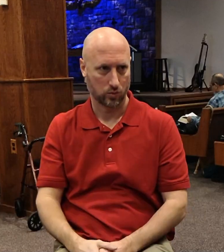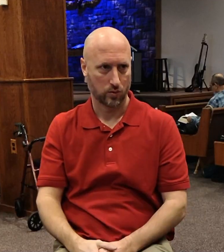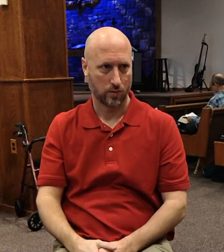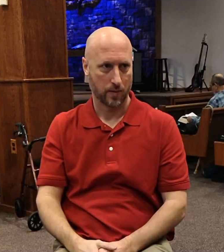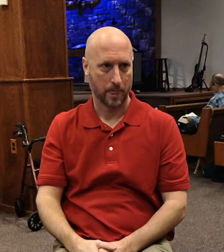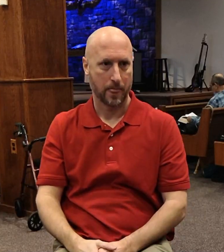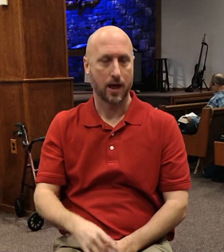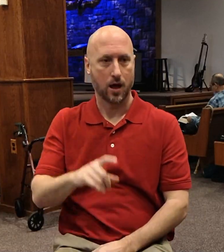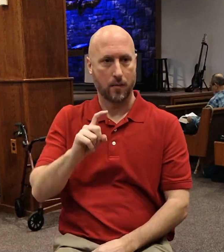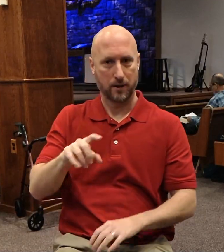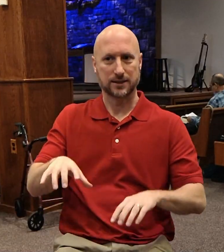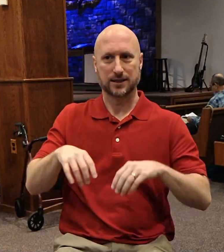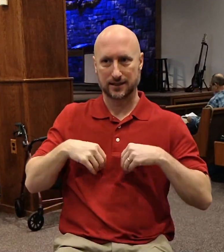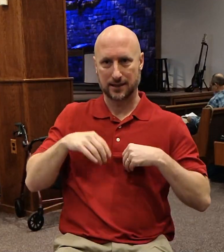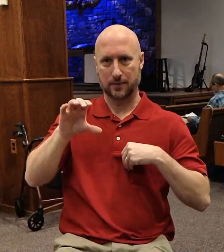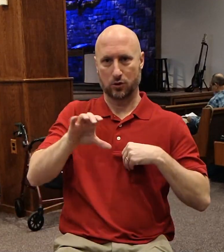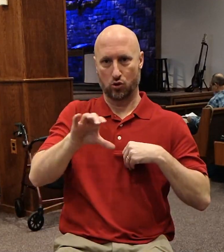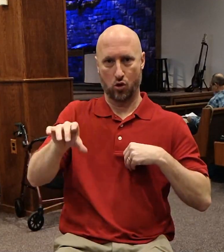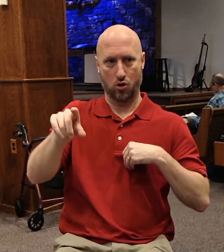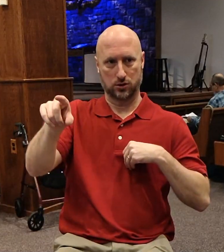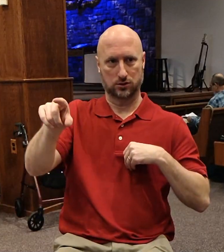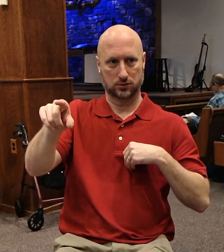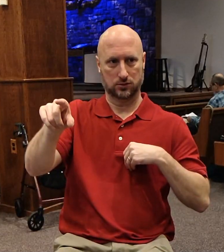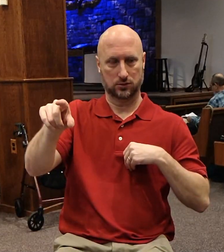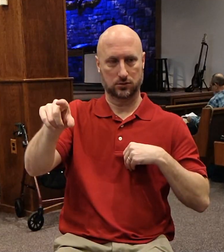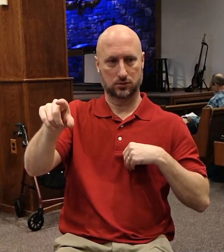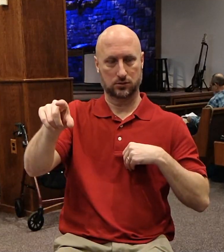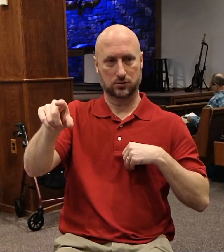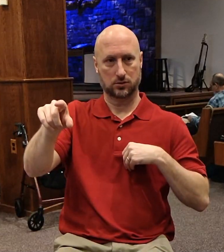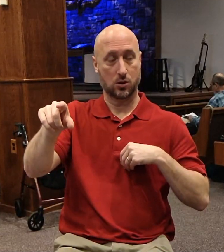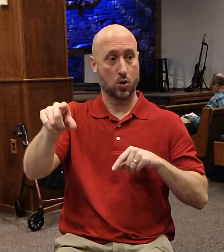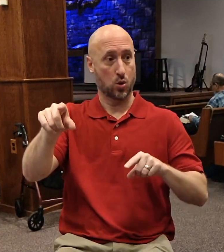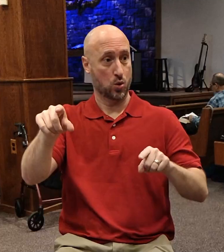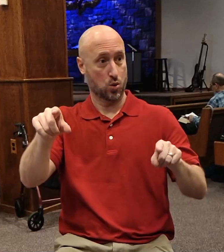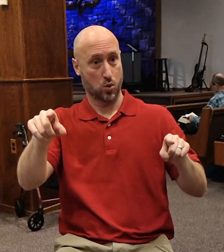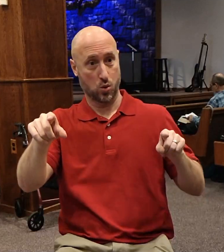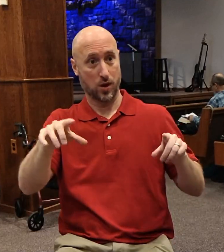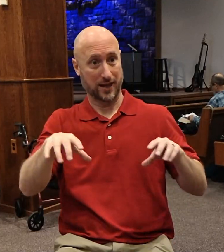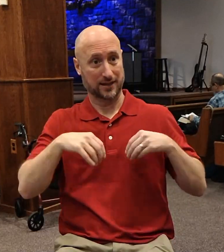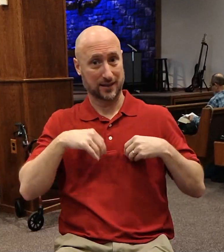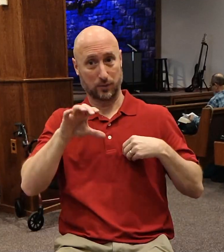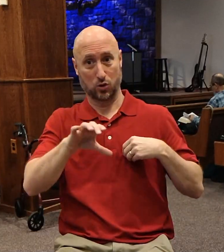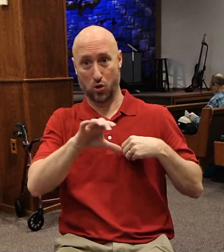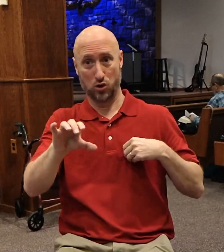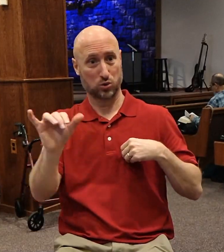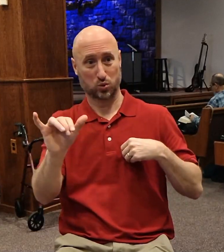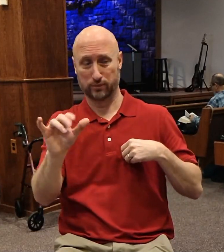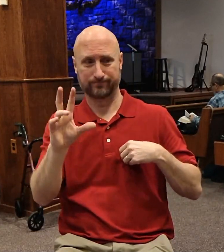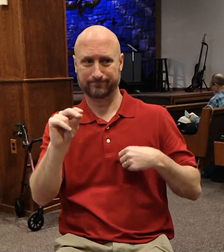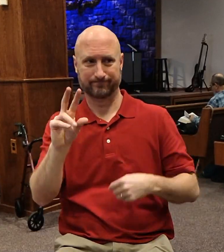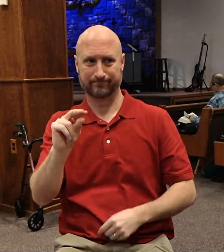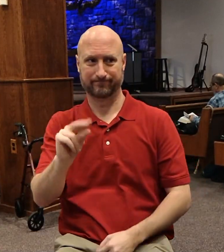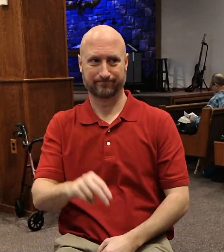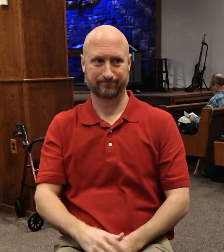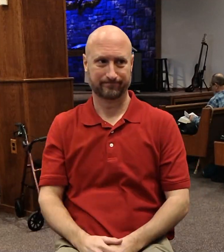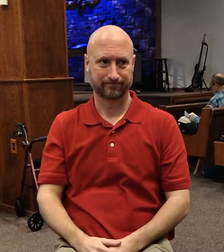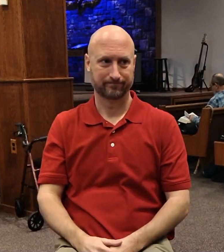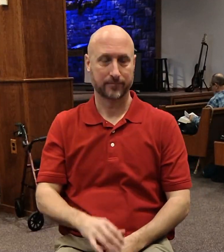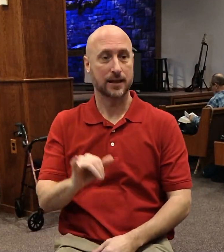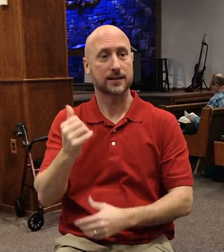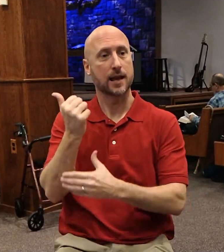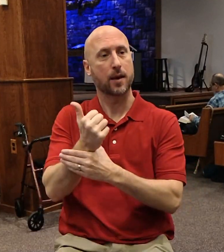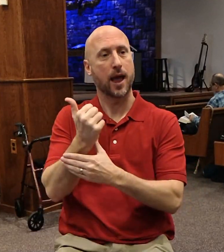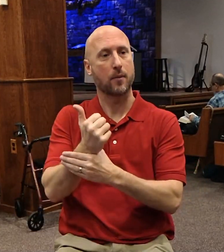the cross and I have to go there alone. That will have nothing to do with you. It's like Abraham and Isaac, the great